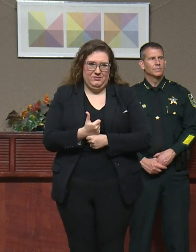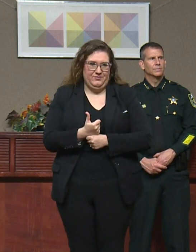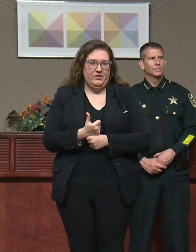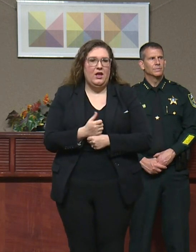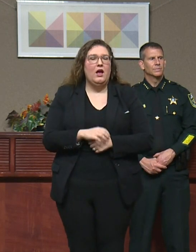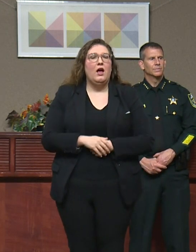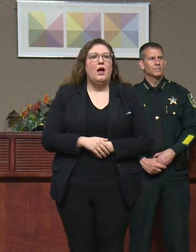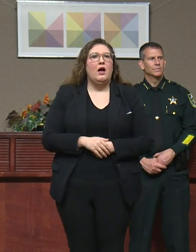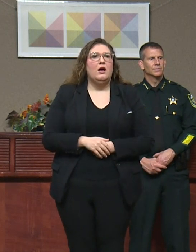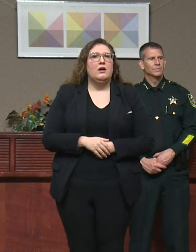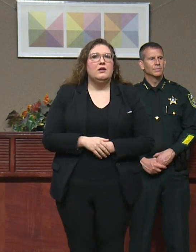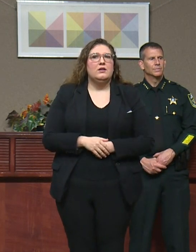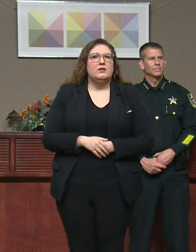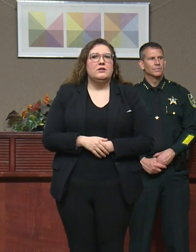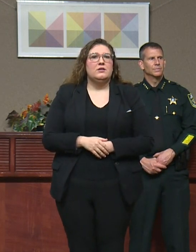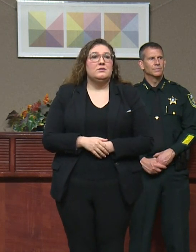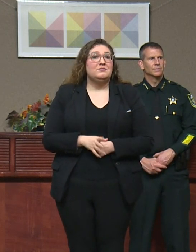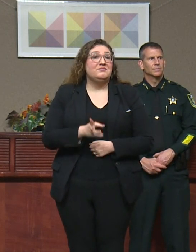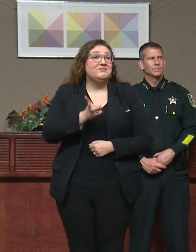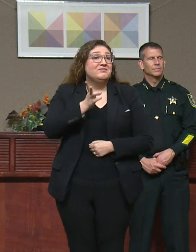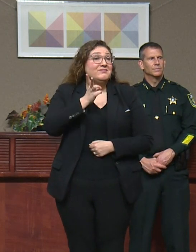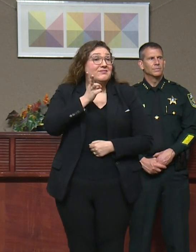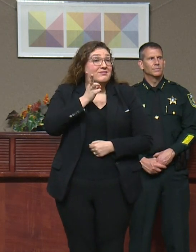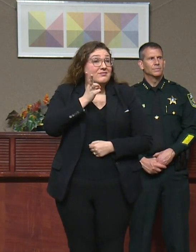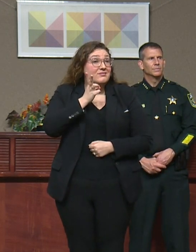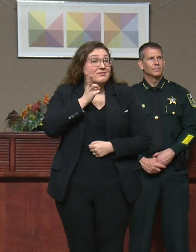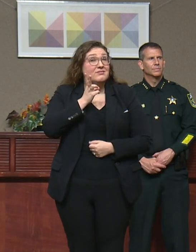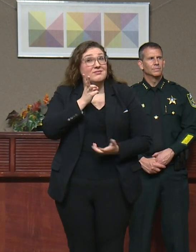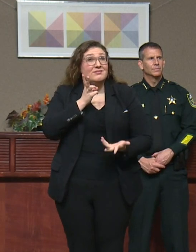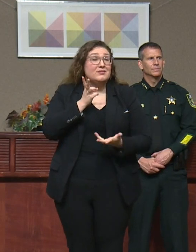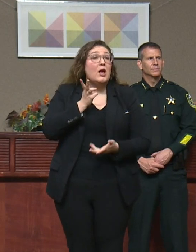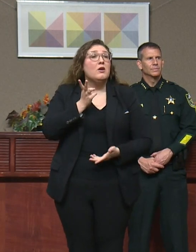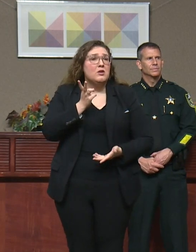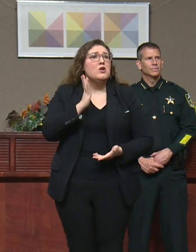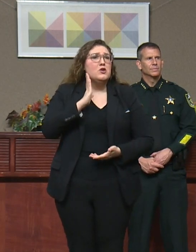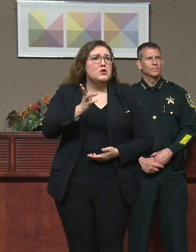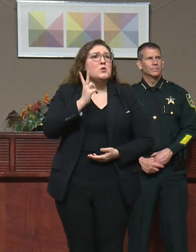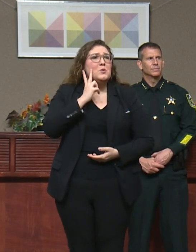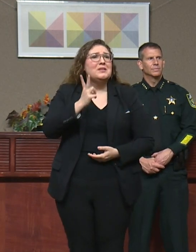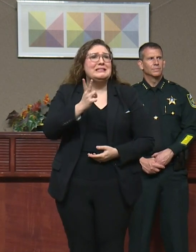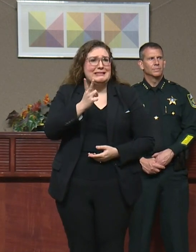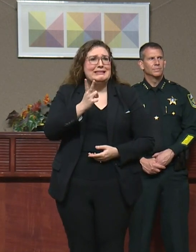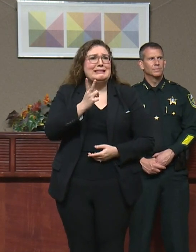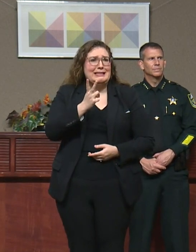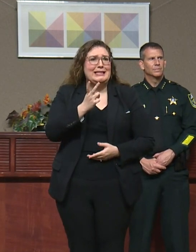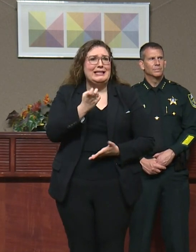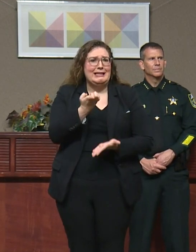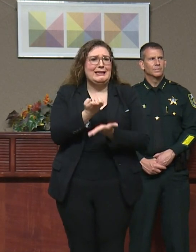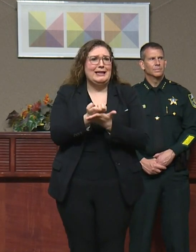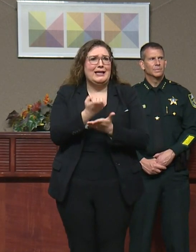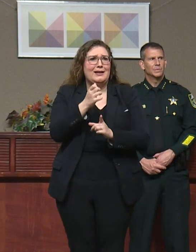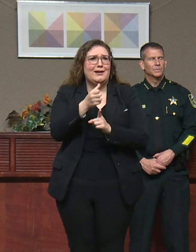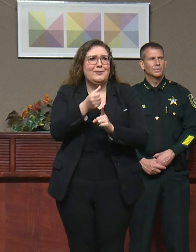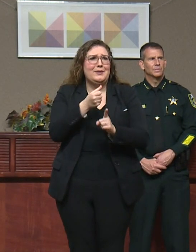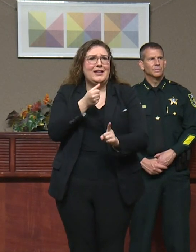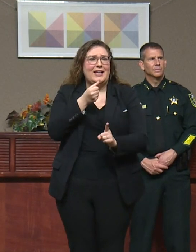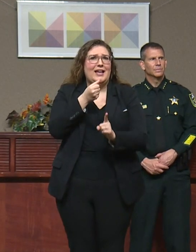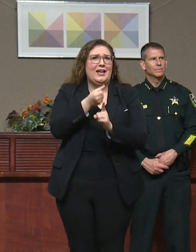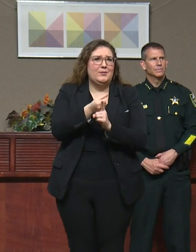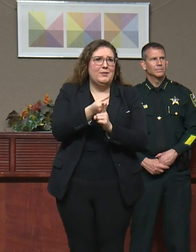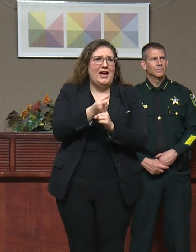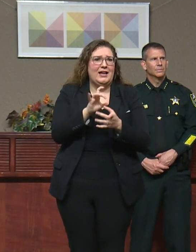question. So we will see the most significant impact on our budget, perhaps not in